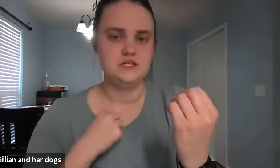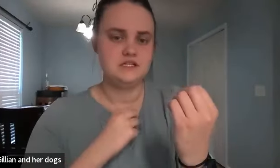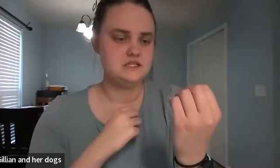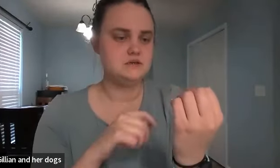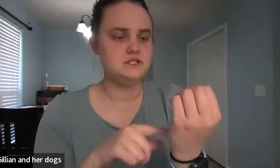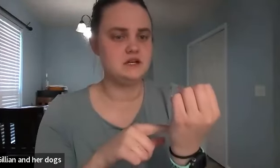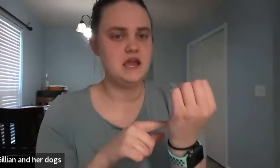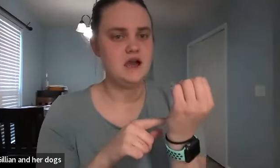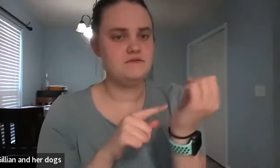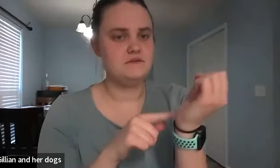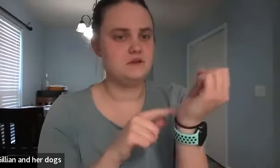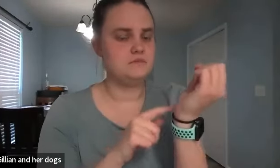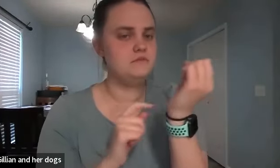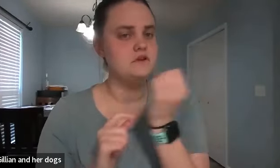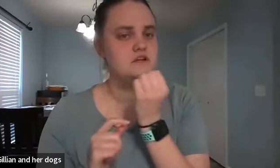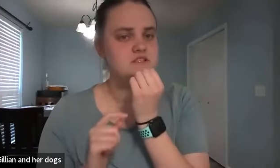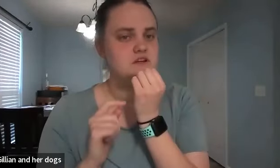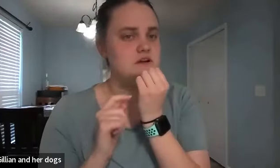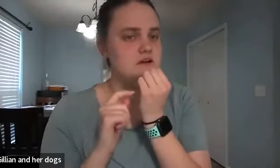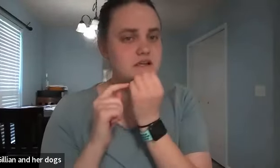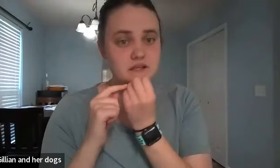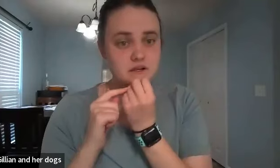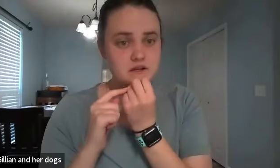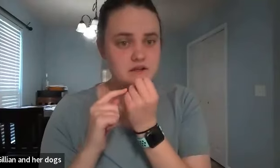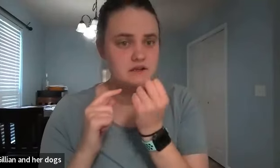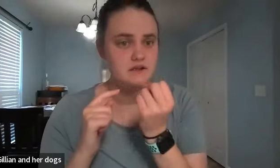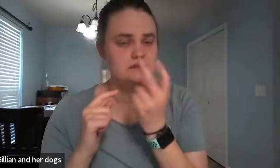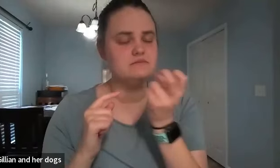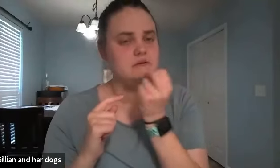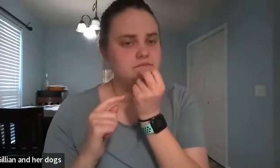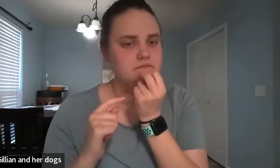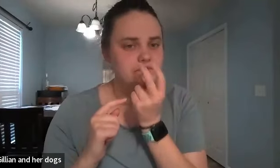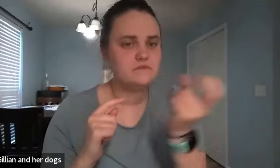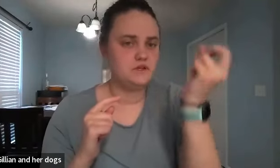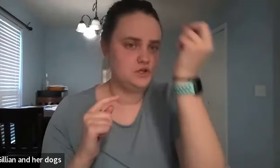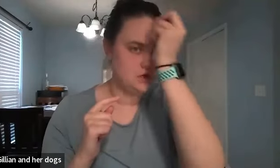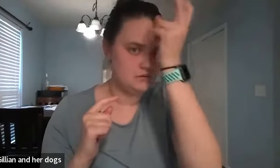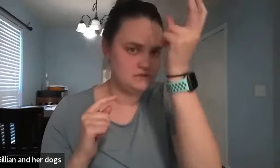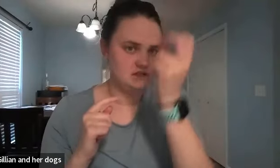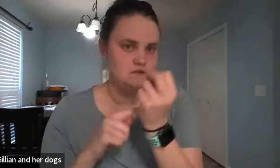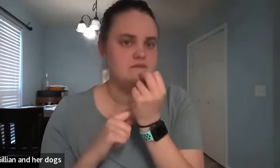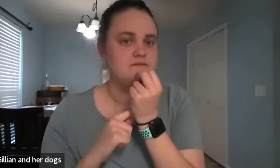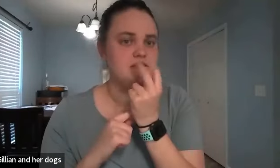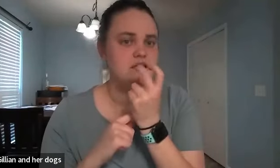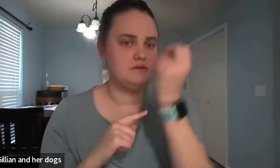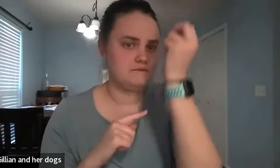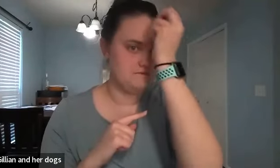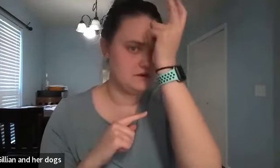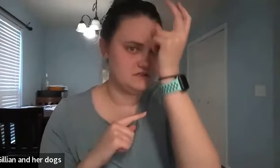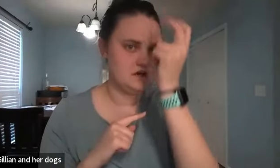going to do is you're going to start here. Well, goat. You like flick your fingers up